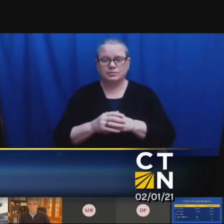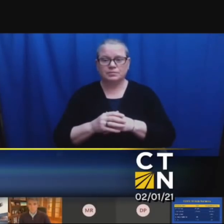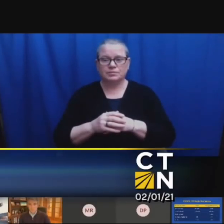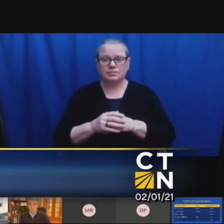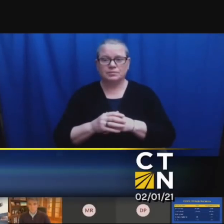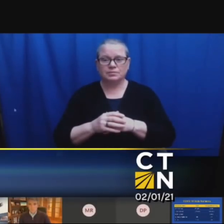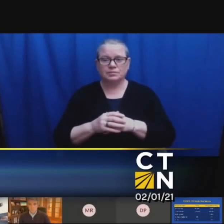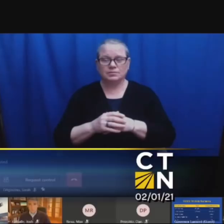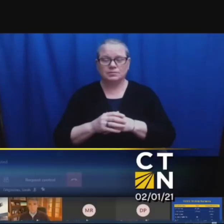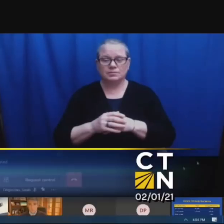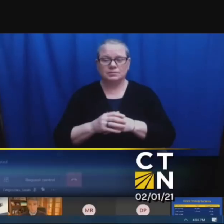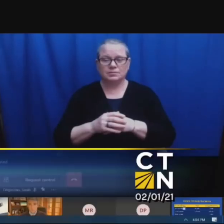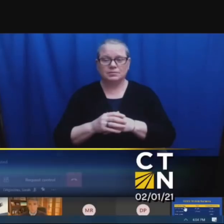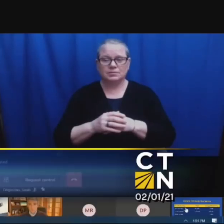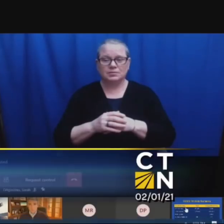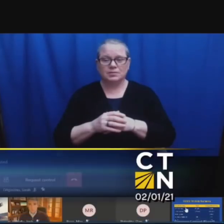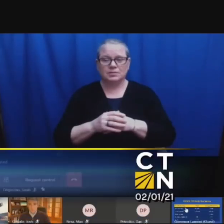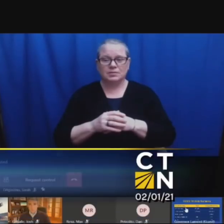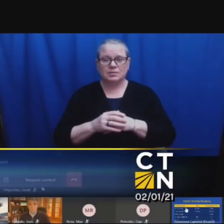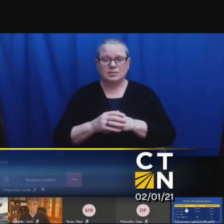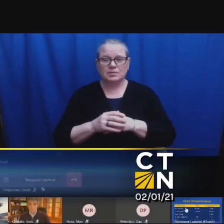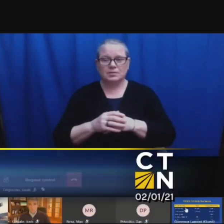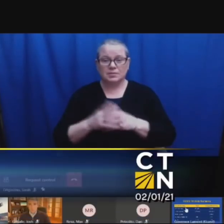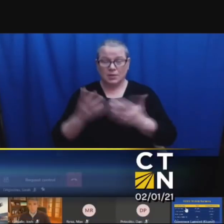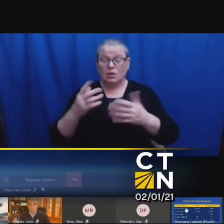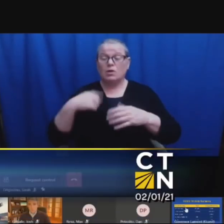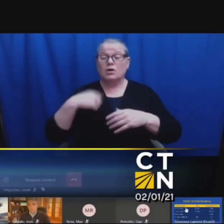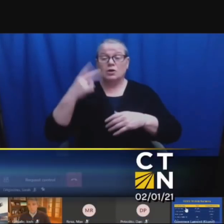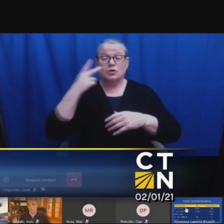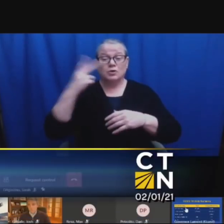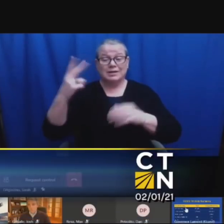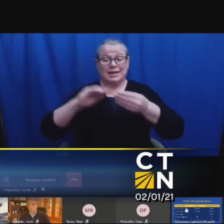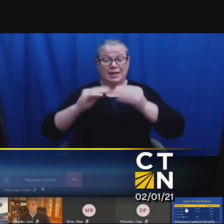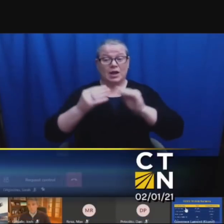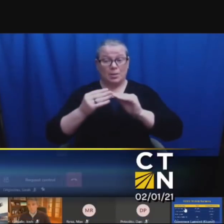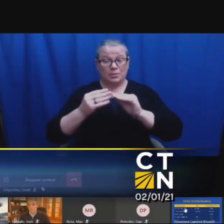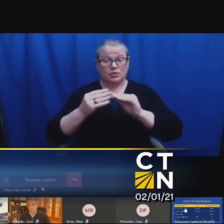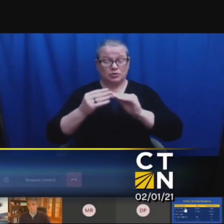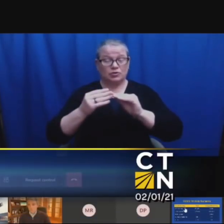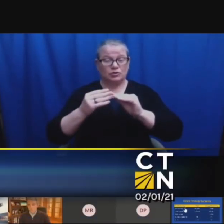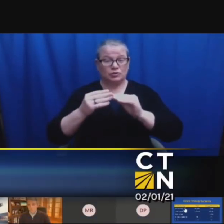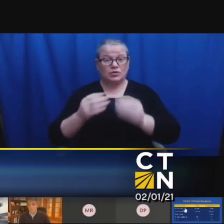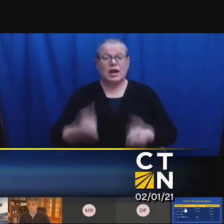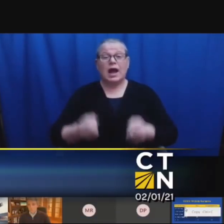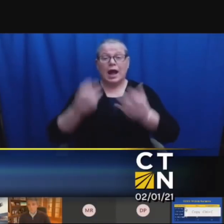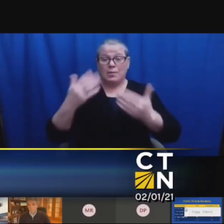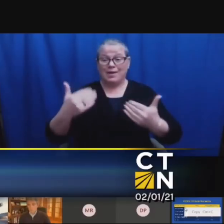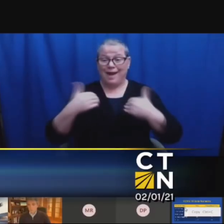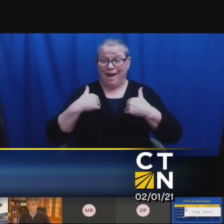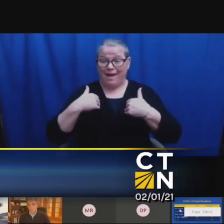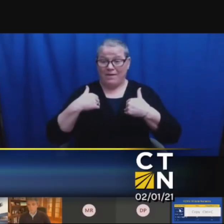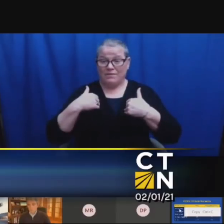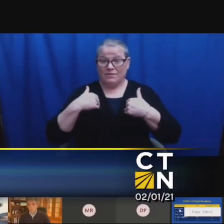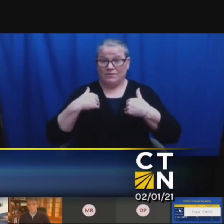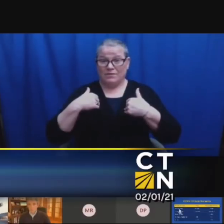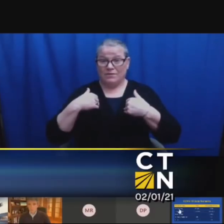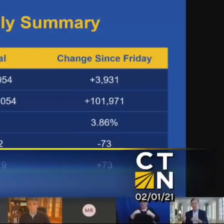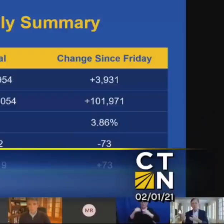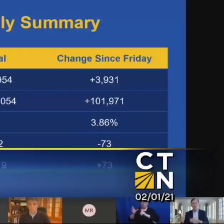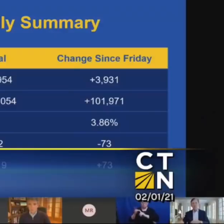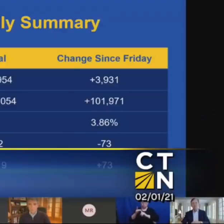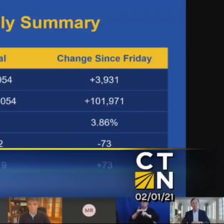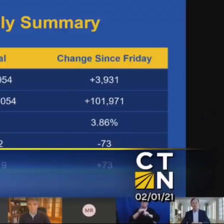In terms of what you see in terms of the cases, I think the good news is the positivity